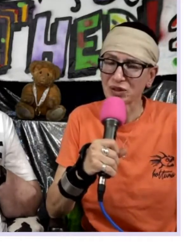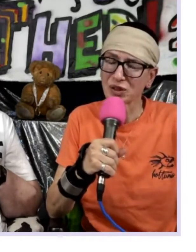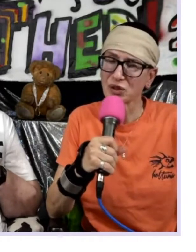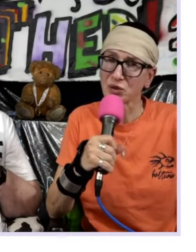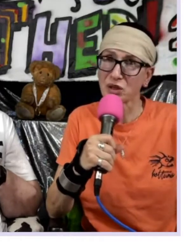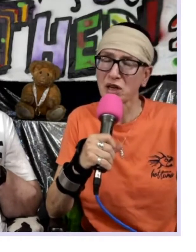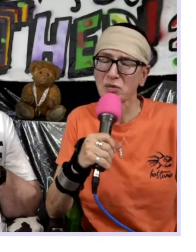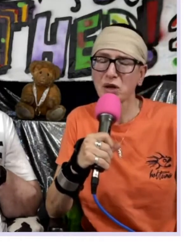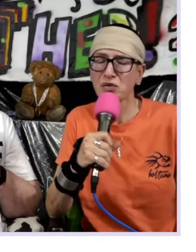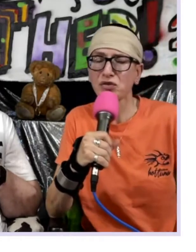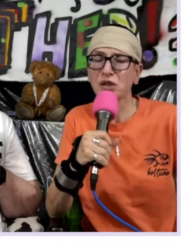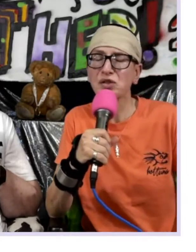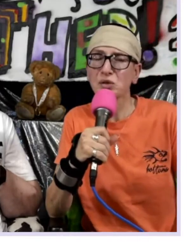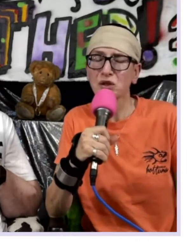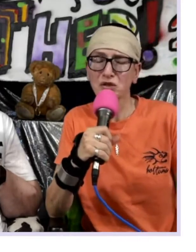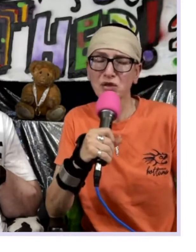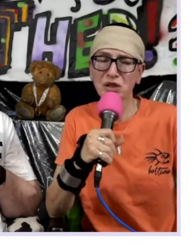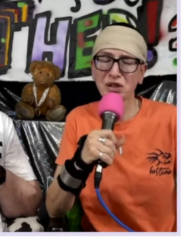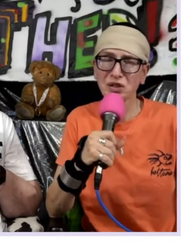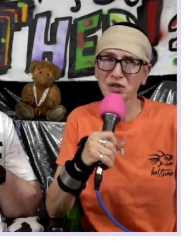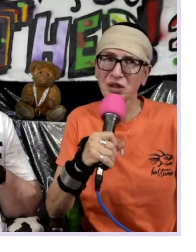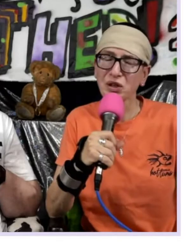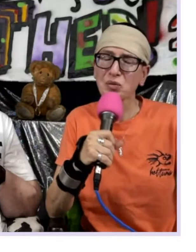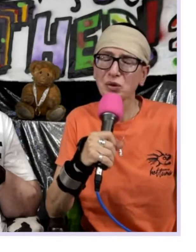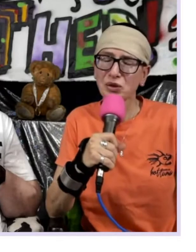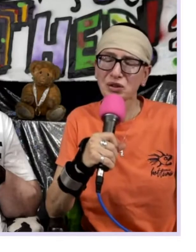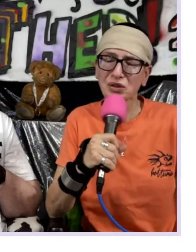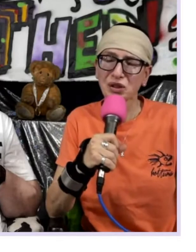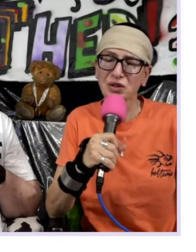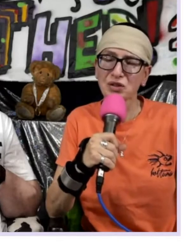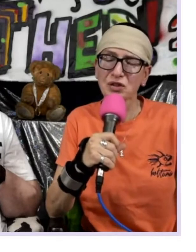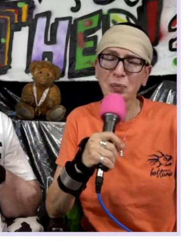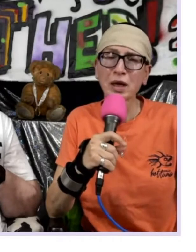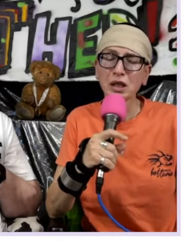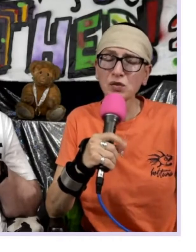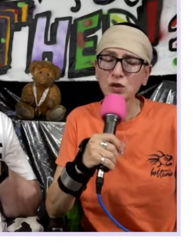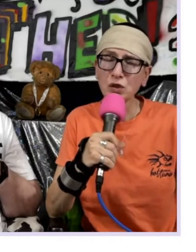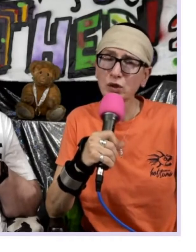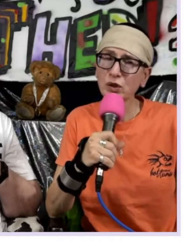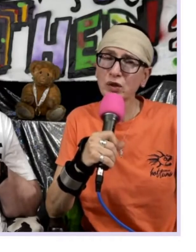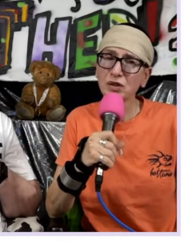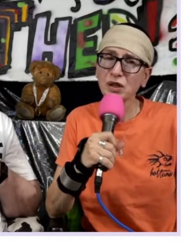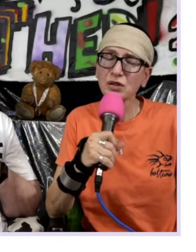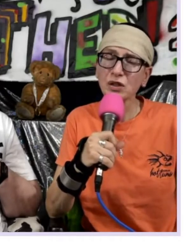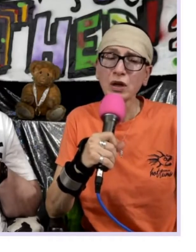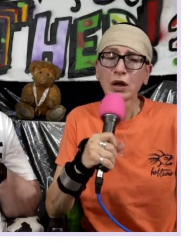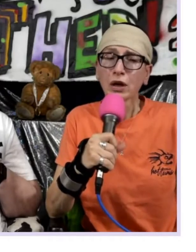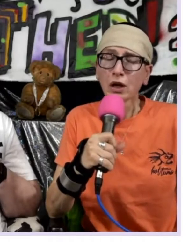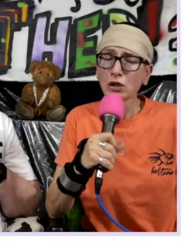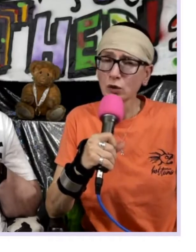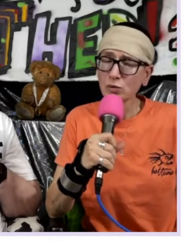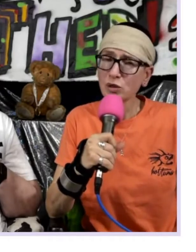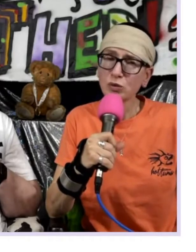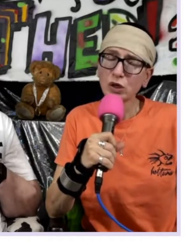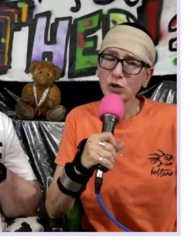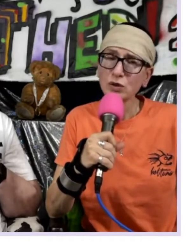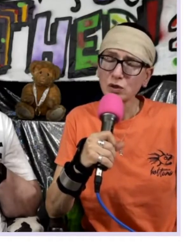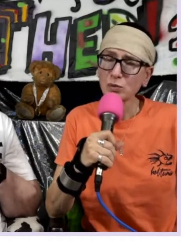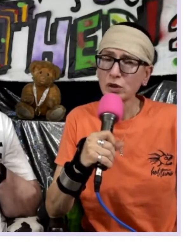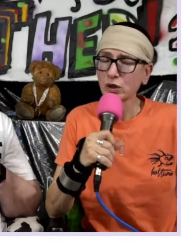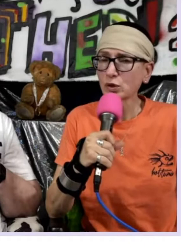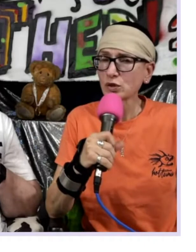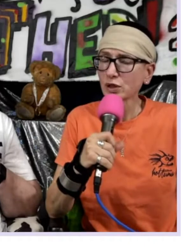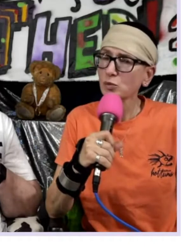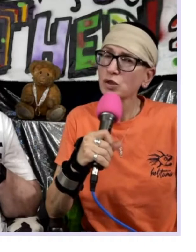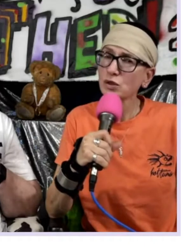moment. Sorry, I have a aphasia, which really doesn't help on these occasions. If you look at that data, a lot of people can't